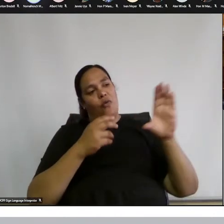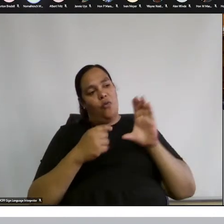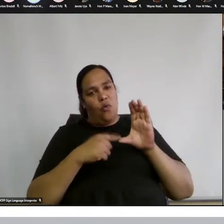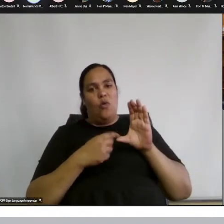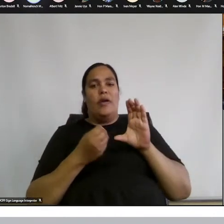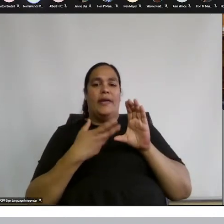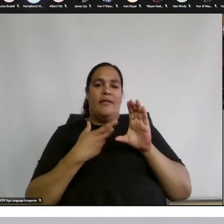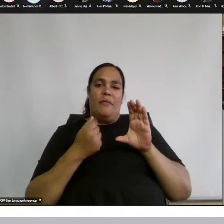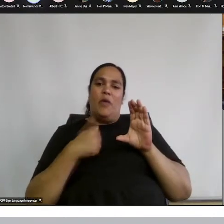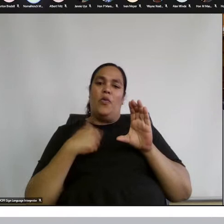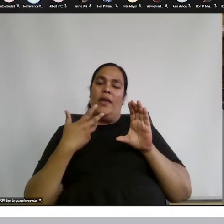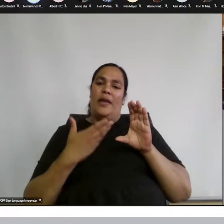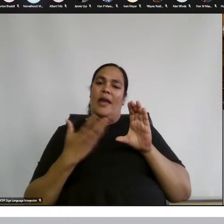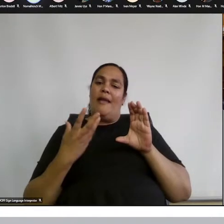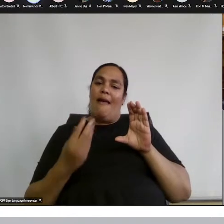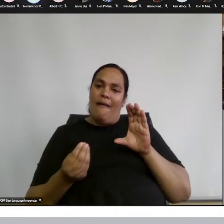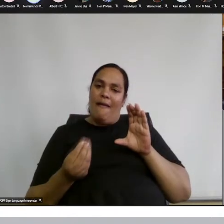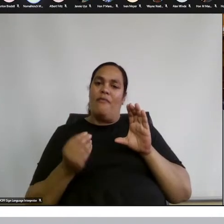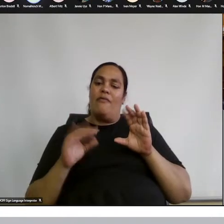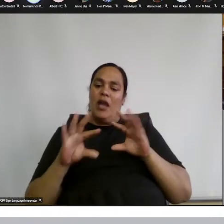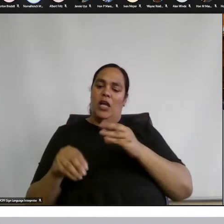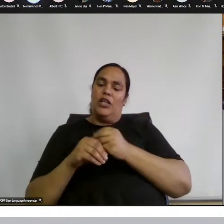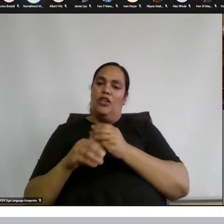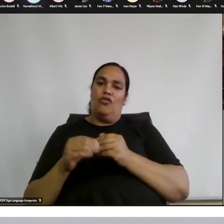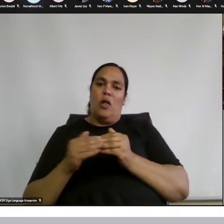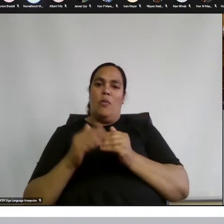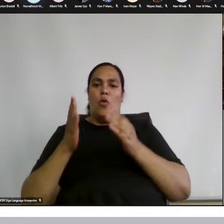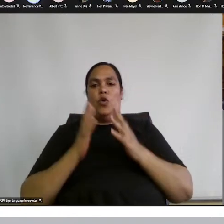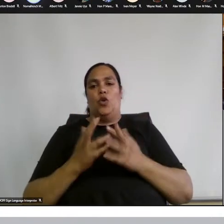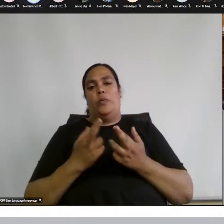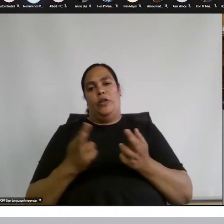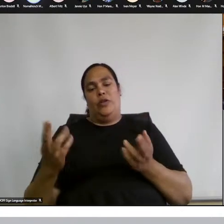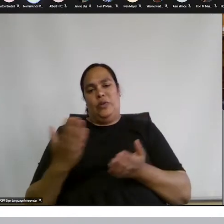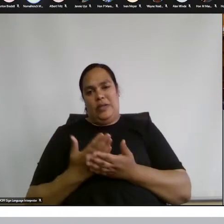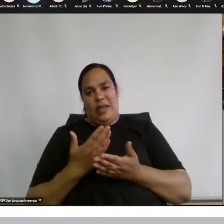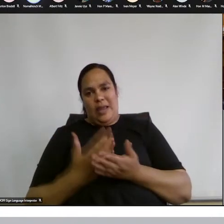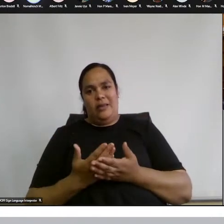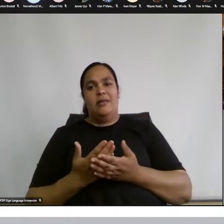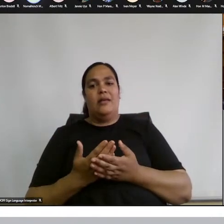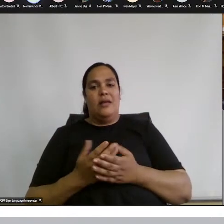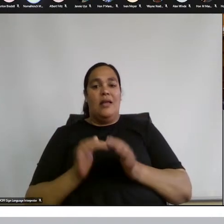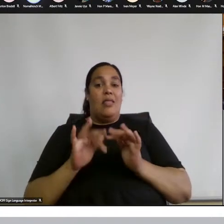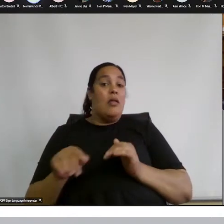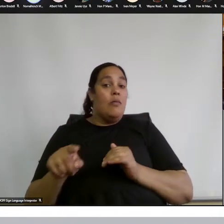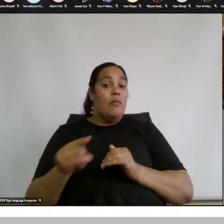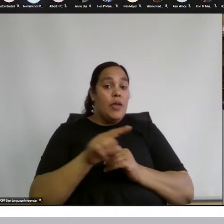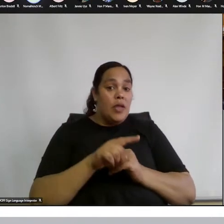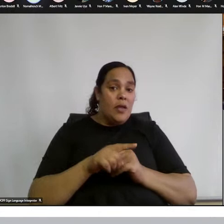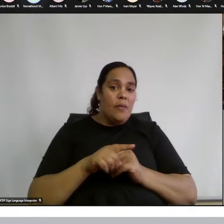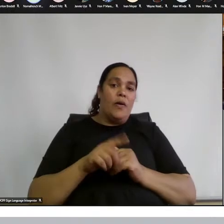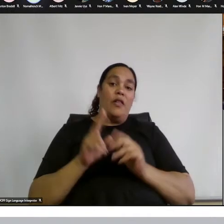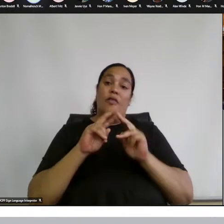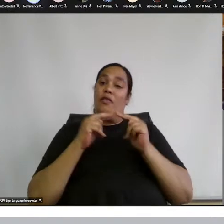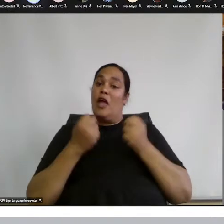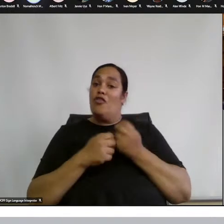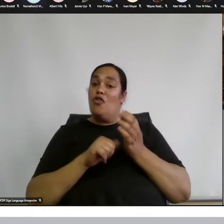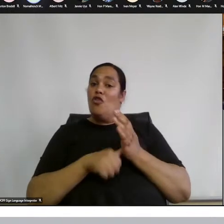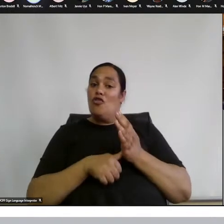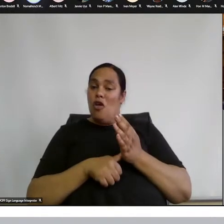such so that we can have additional more human resources. The people, the national